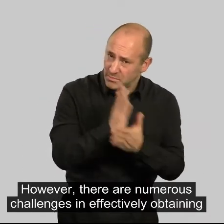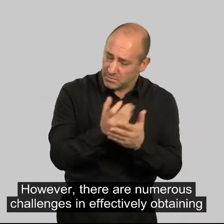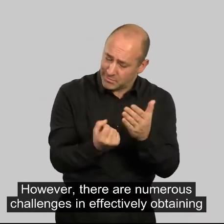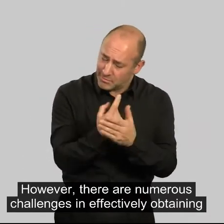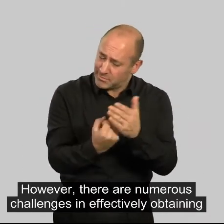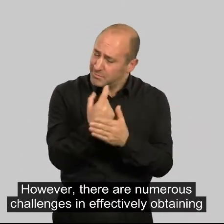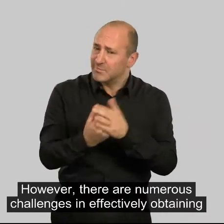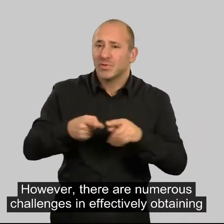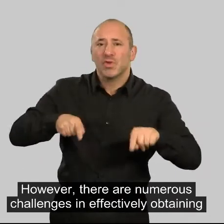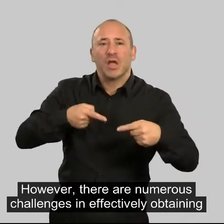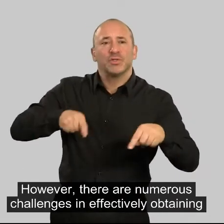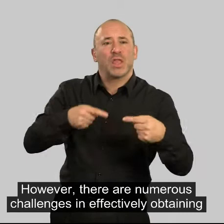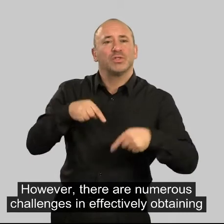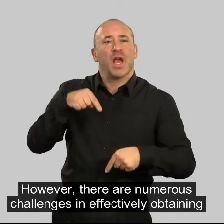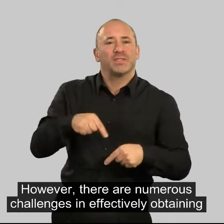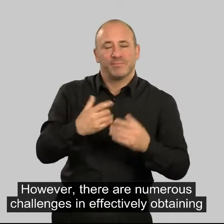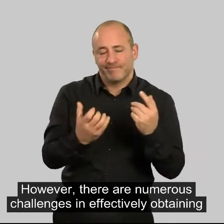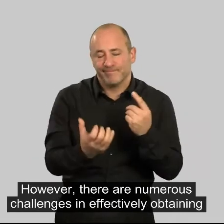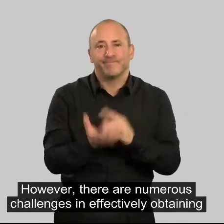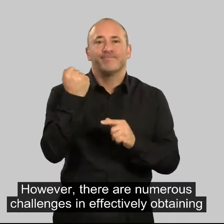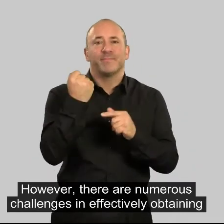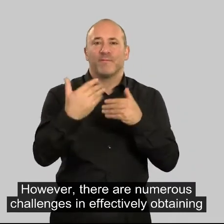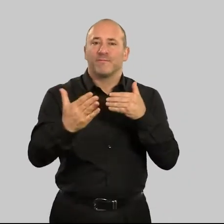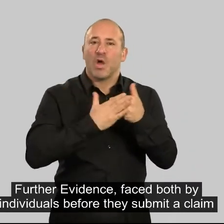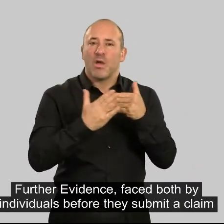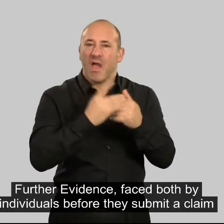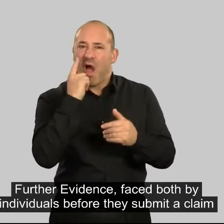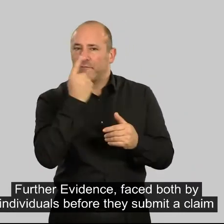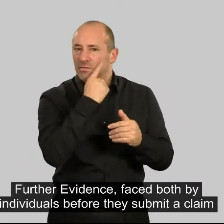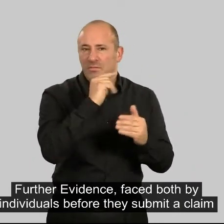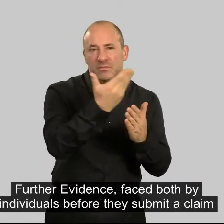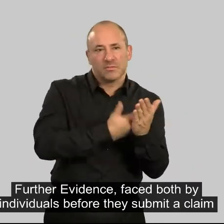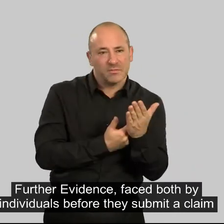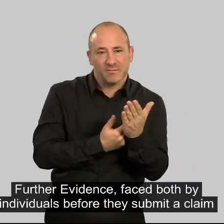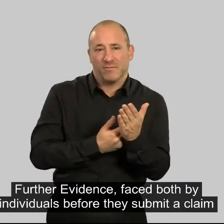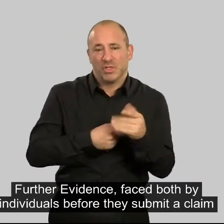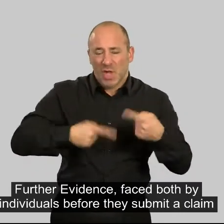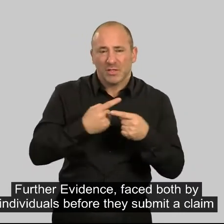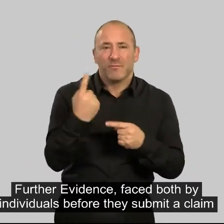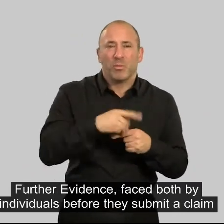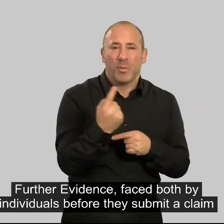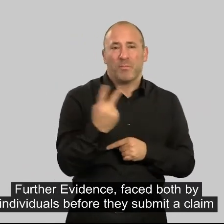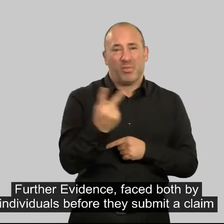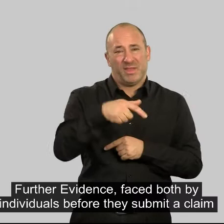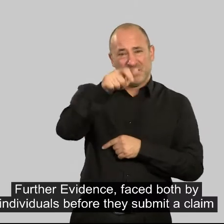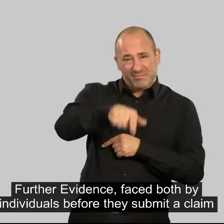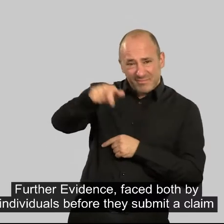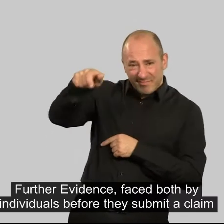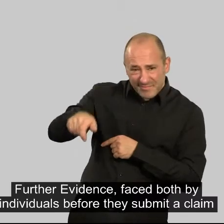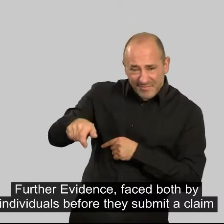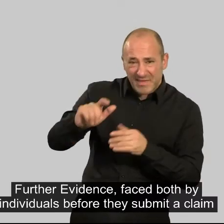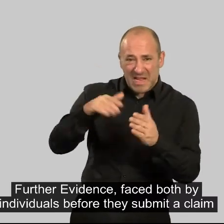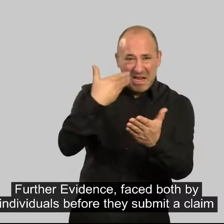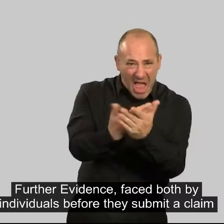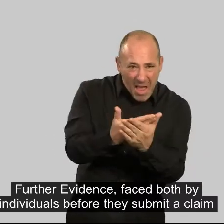However, there are numerous challenges in effectively obtaining further evidence, faced both by individuals before they